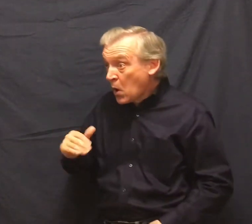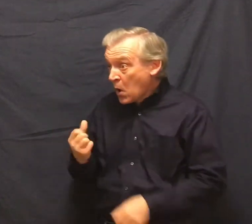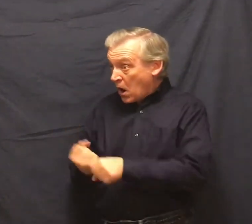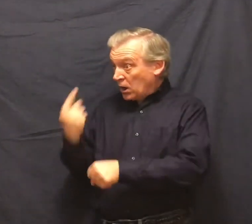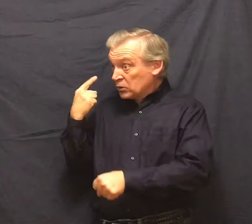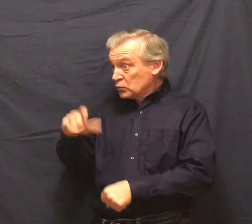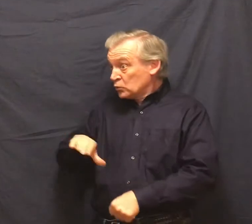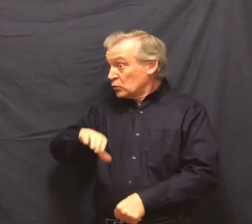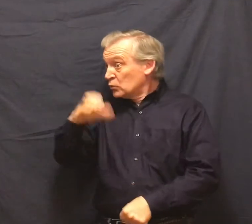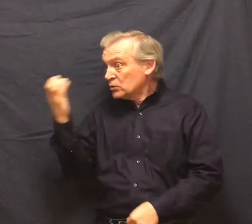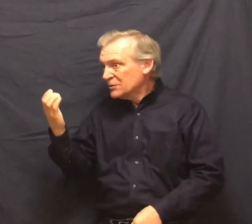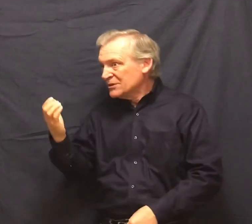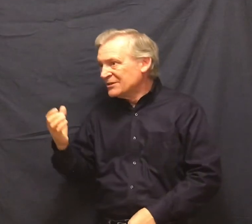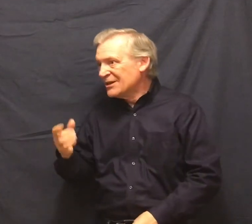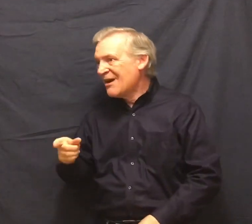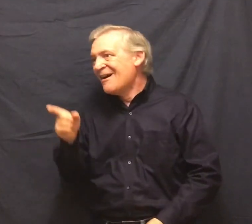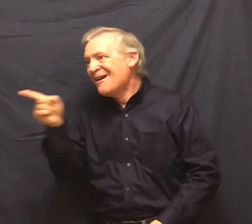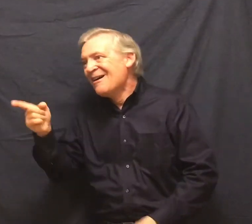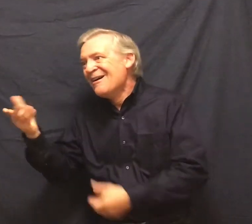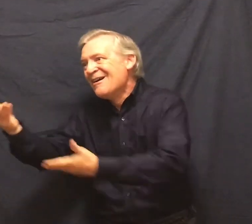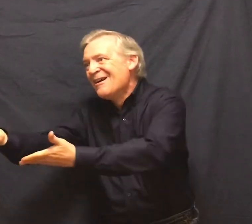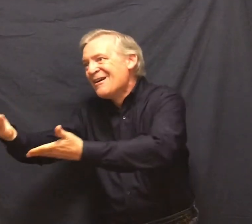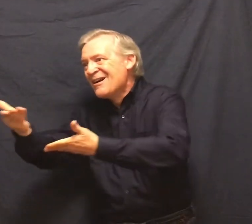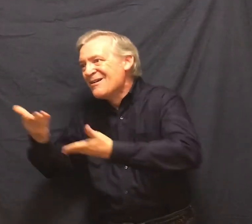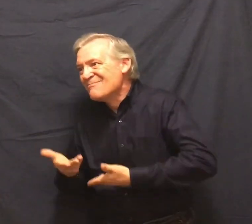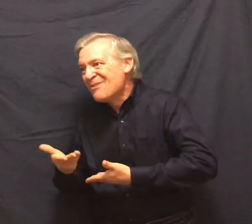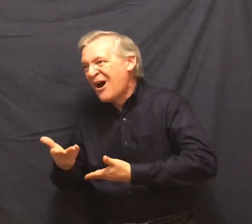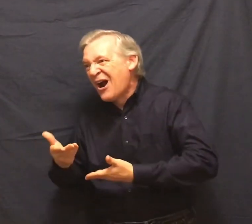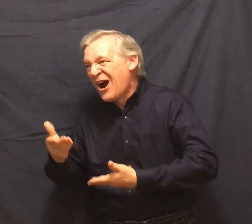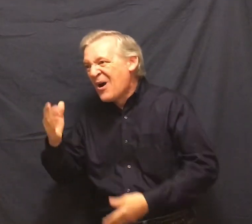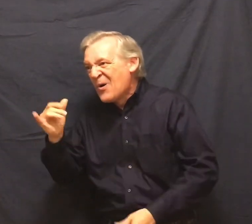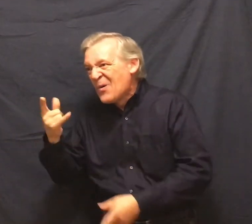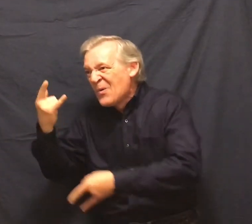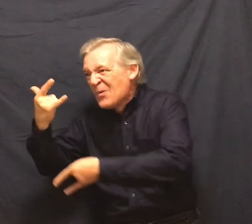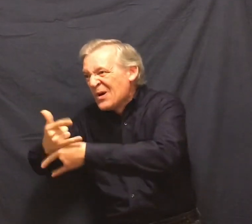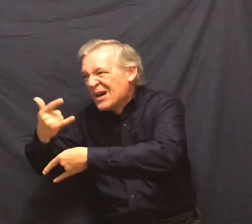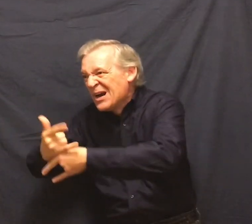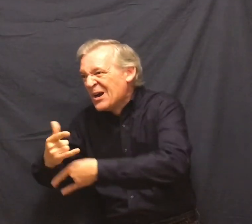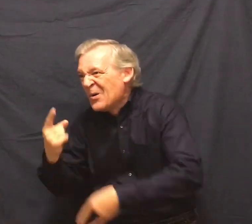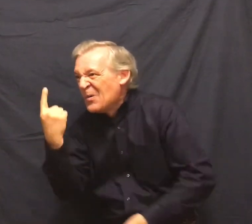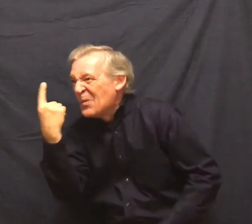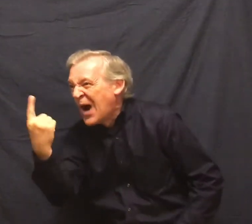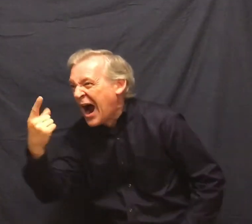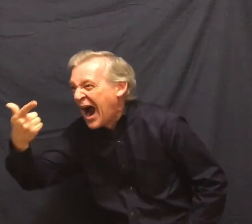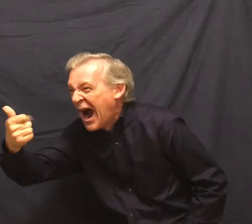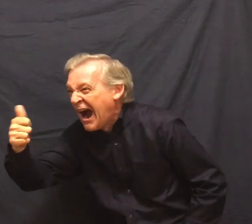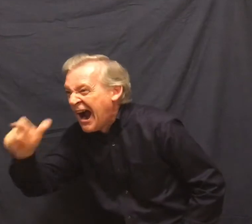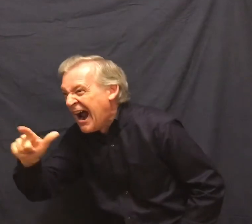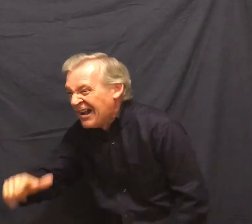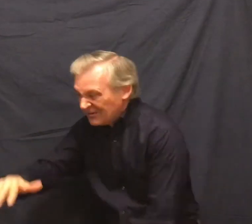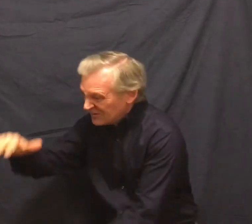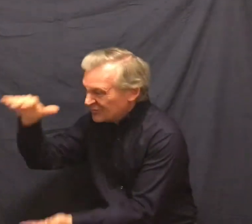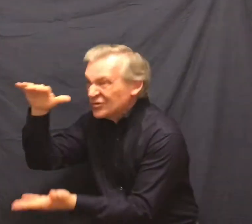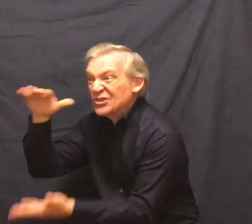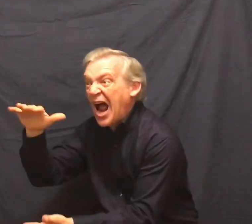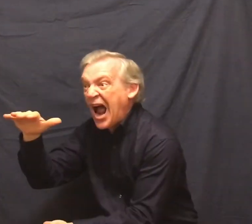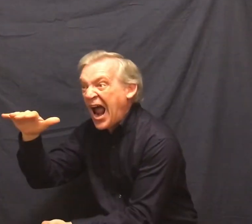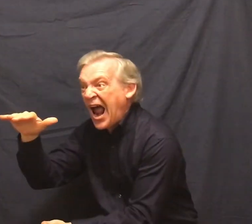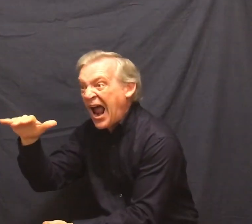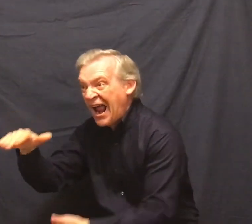a gallon of whiskey right in here and says, 'Drink hearty, boys. Christmas comes but once a year.' The heck